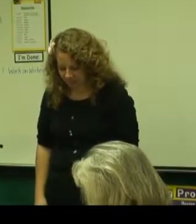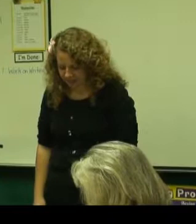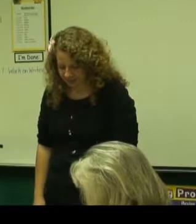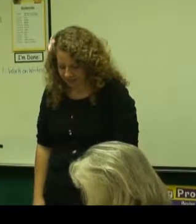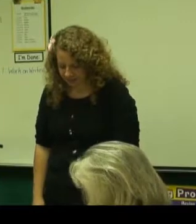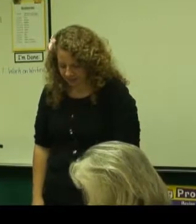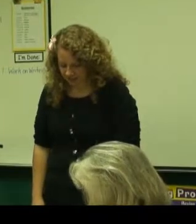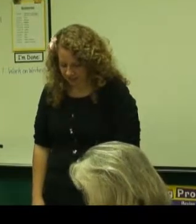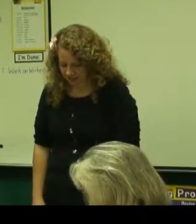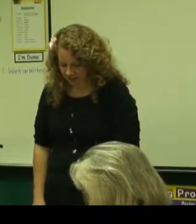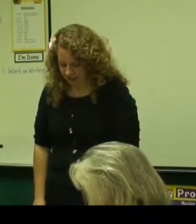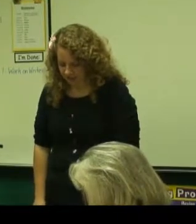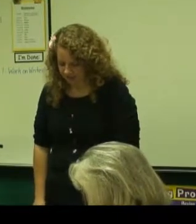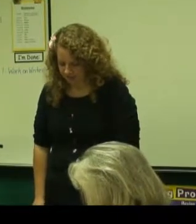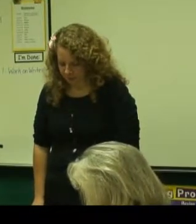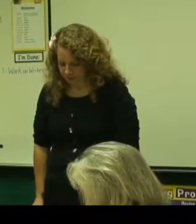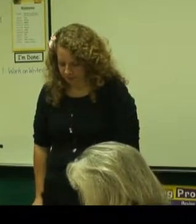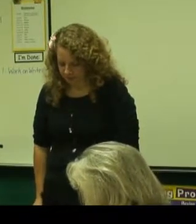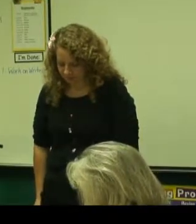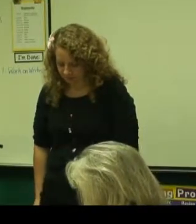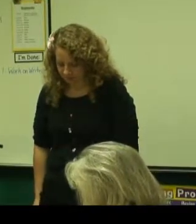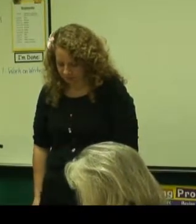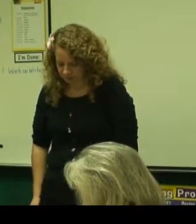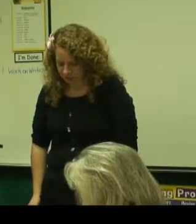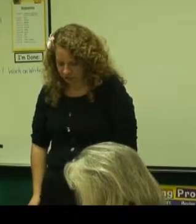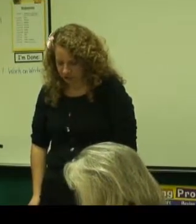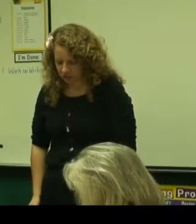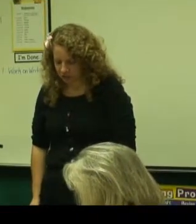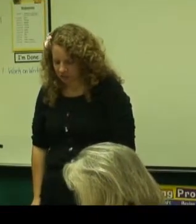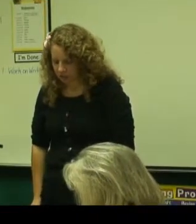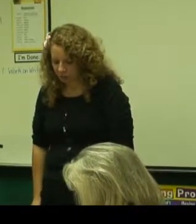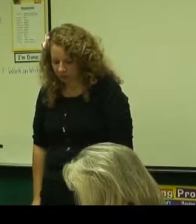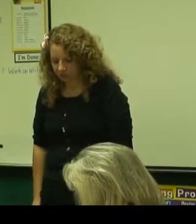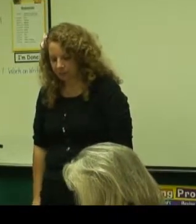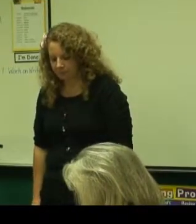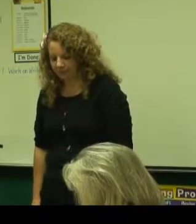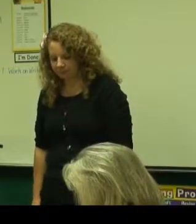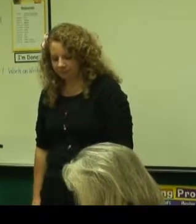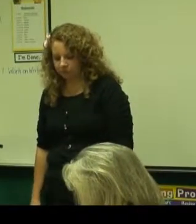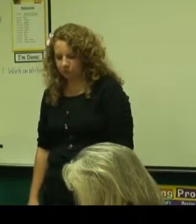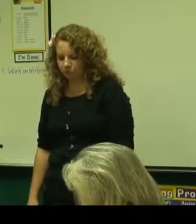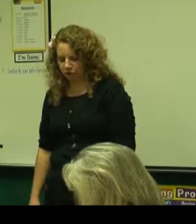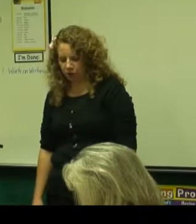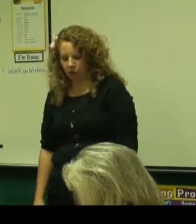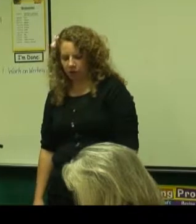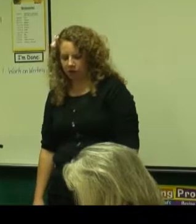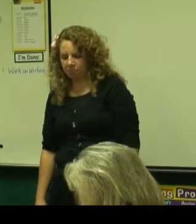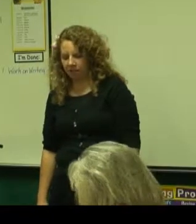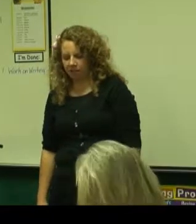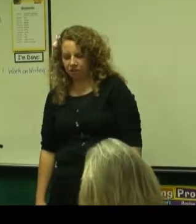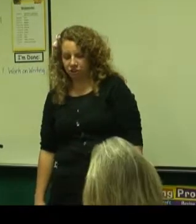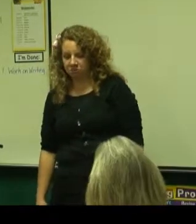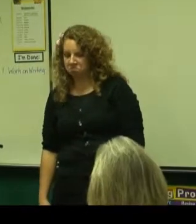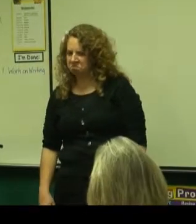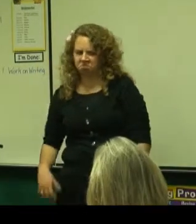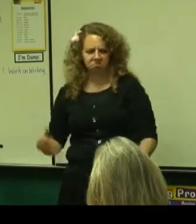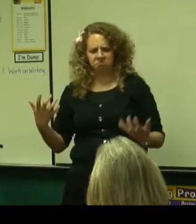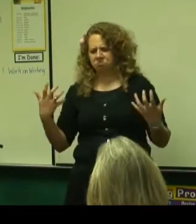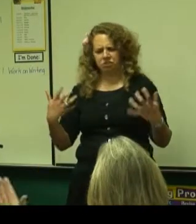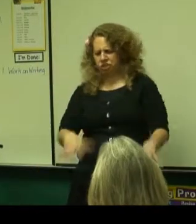Okay. And then for B, she doesn't want the money. So don't want money, she.